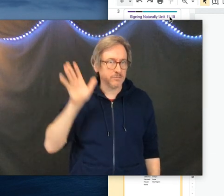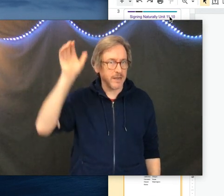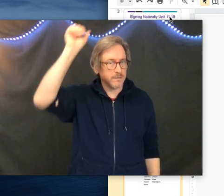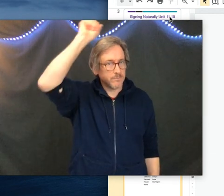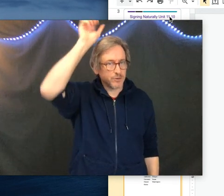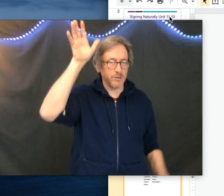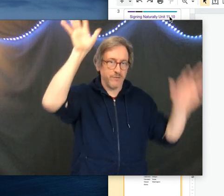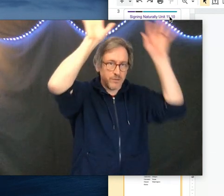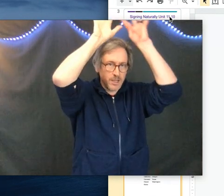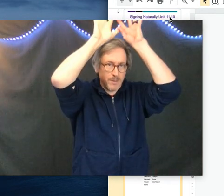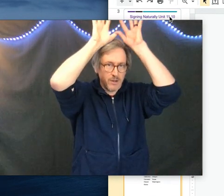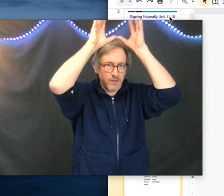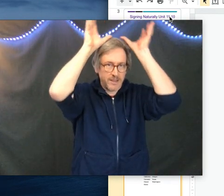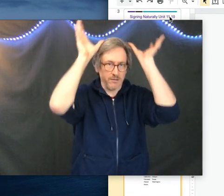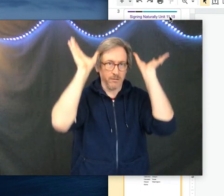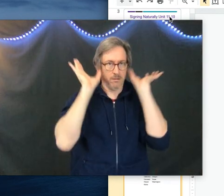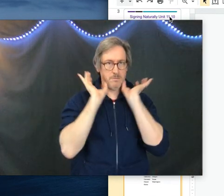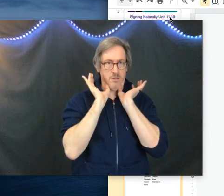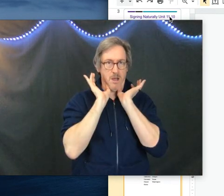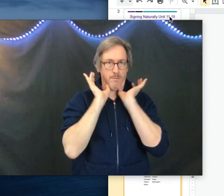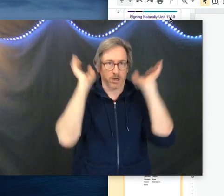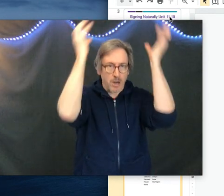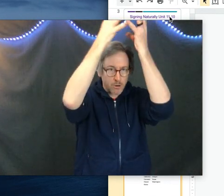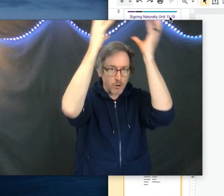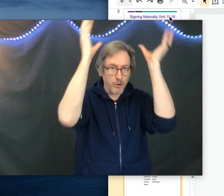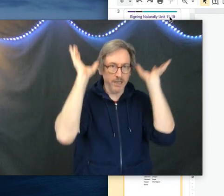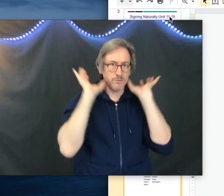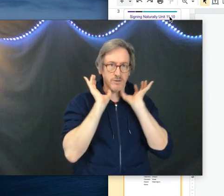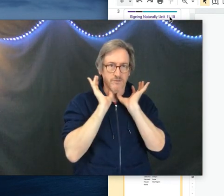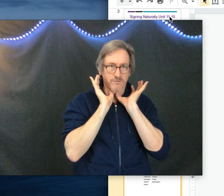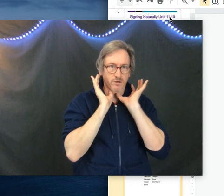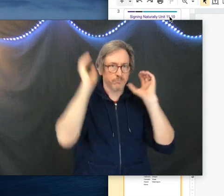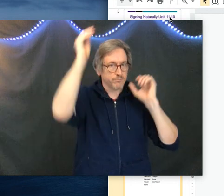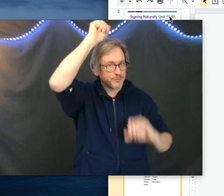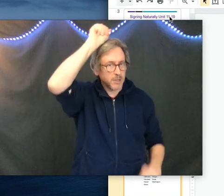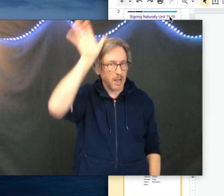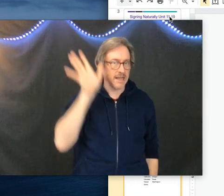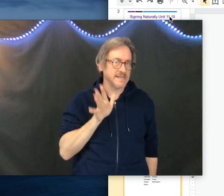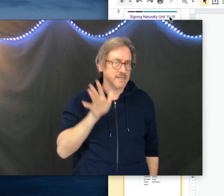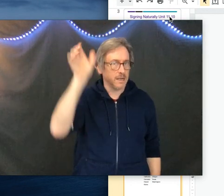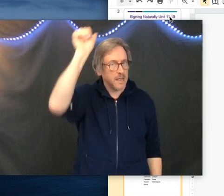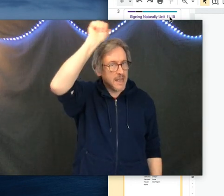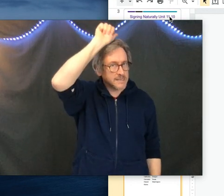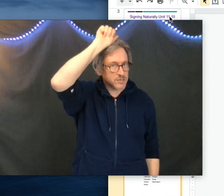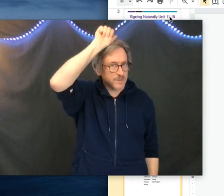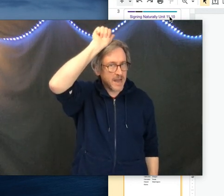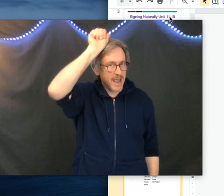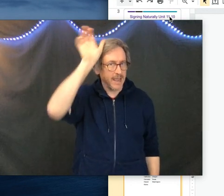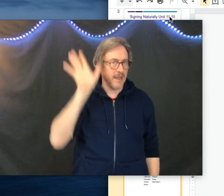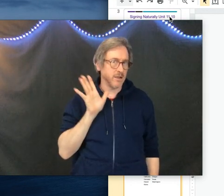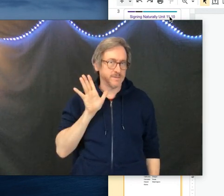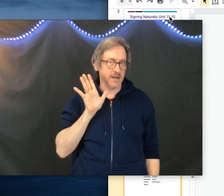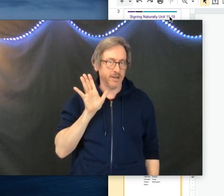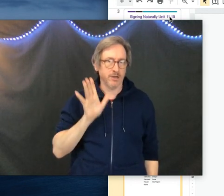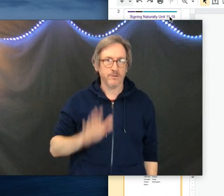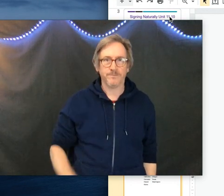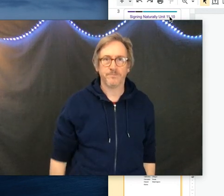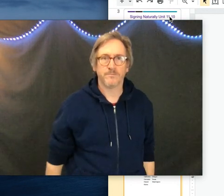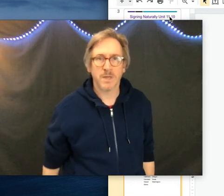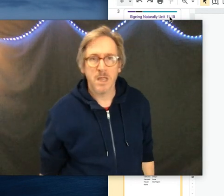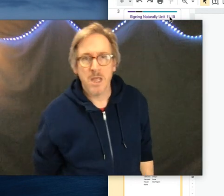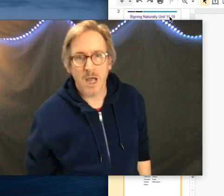Alaska, right? If you think about like a parka or a hoodie with the fur, Alaska, it starts with an A and comes down to